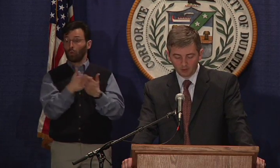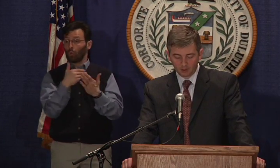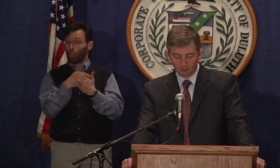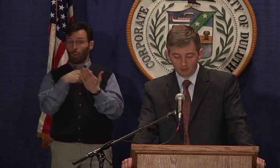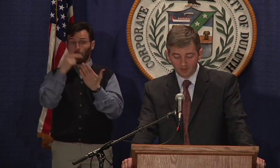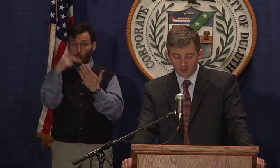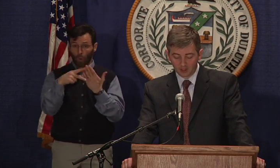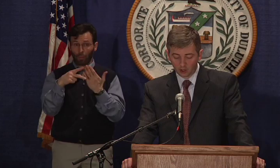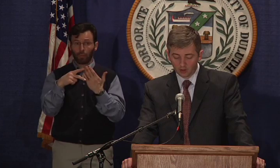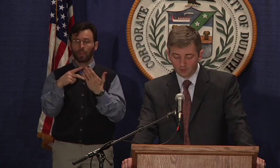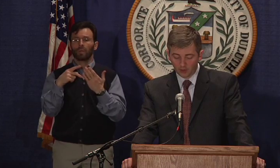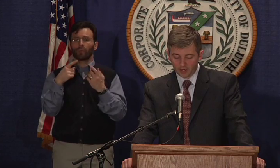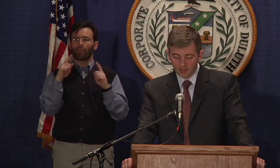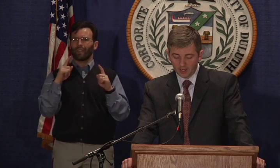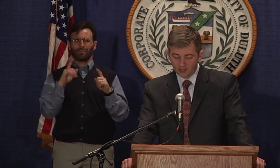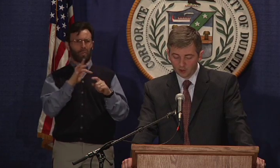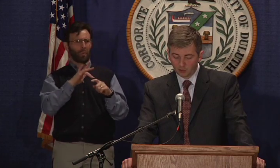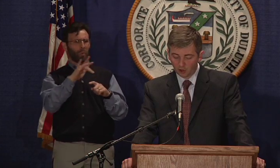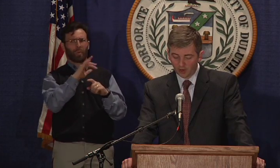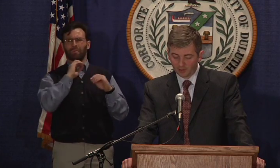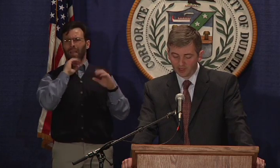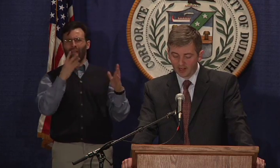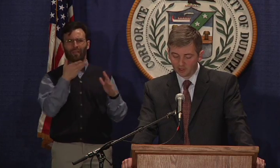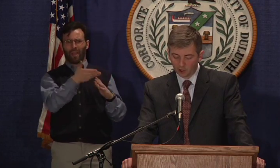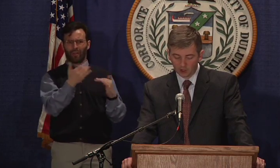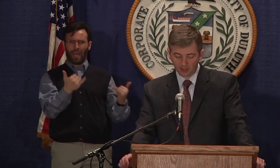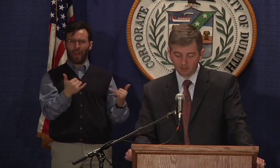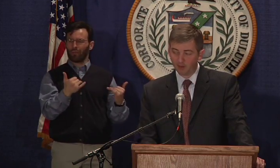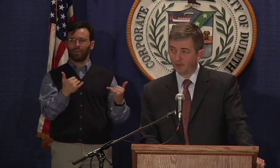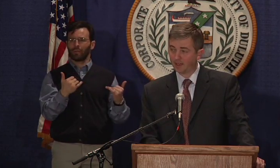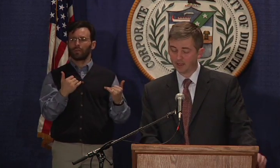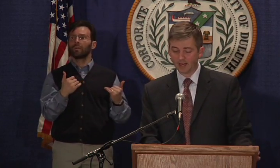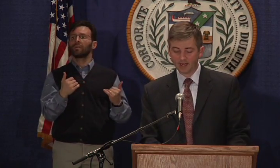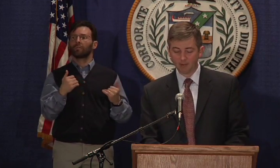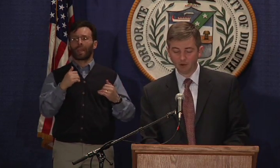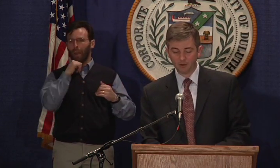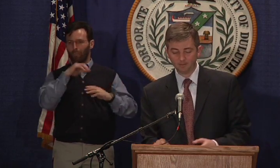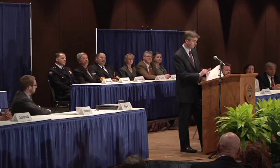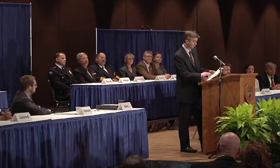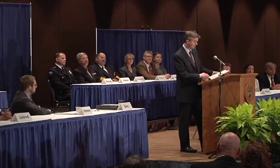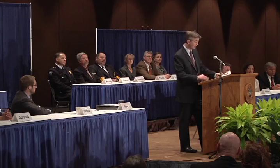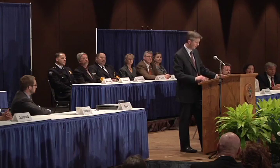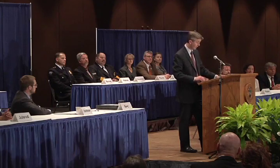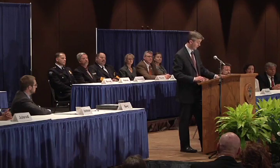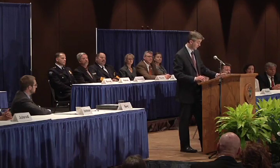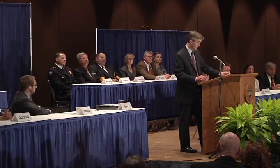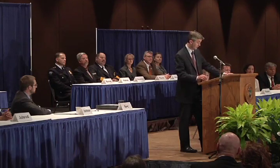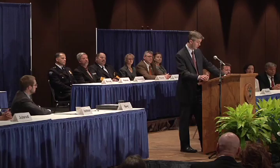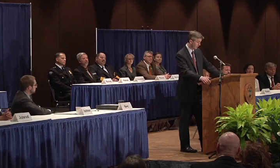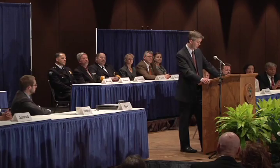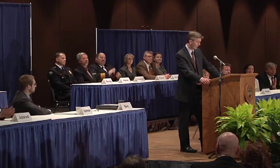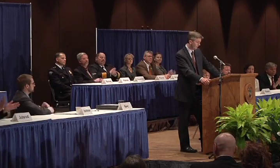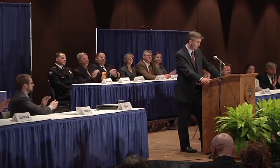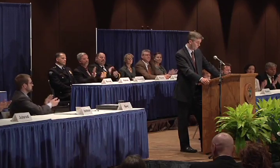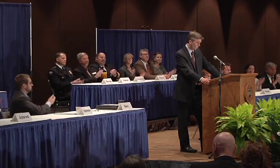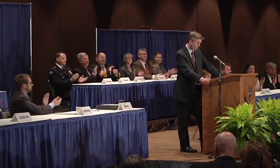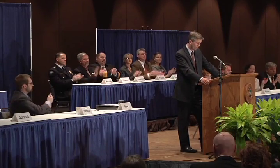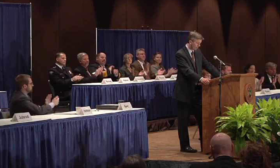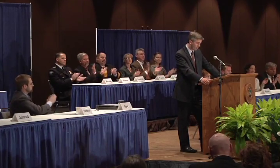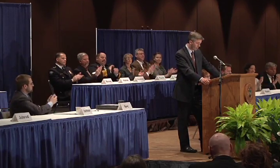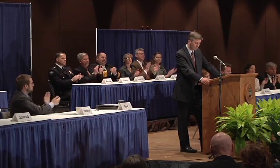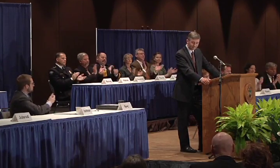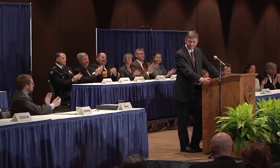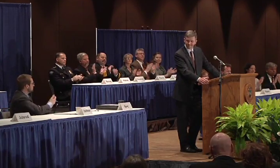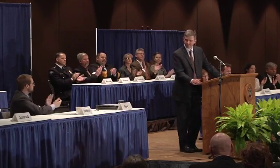program will fill a current void in youth programming not currently being met in that neighborhood. Very exciting news.